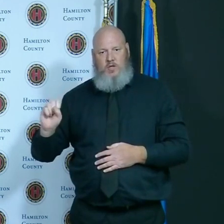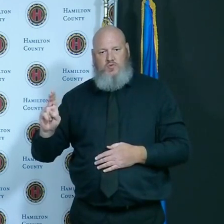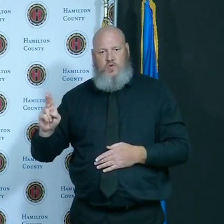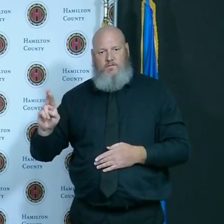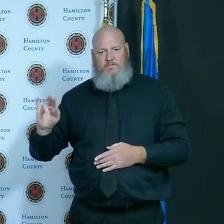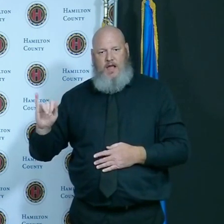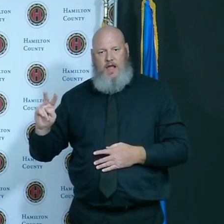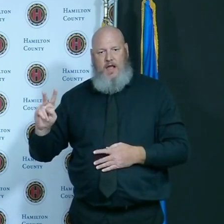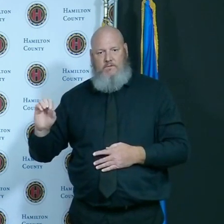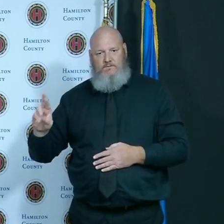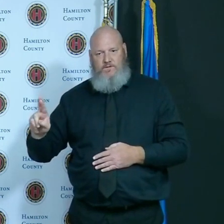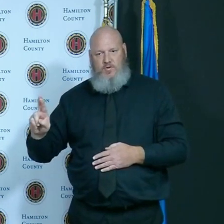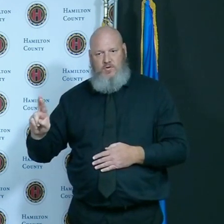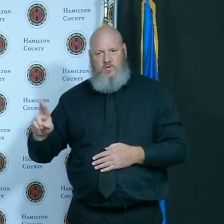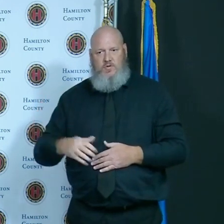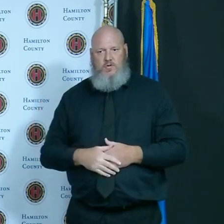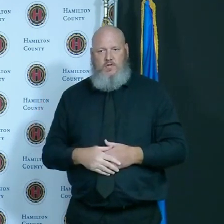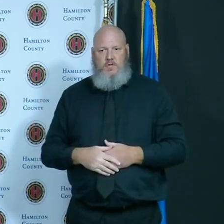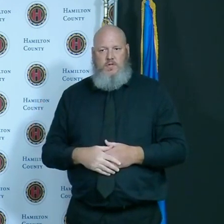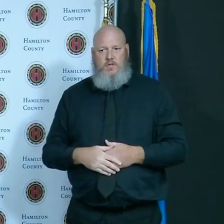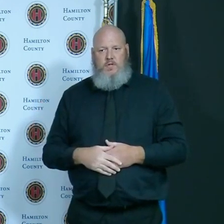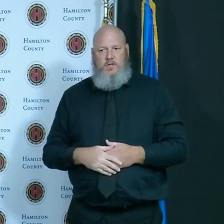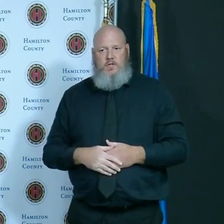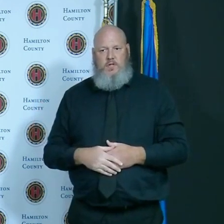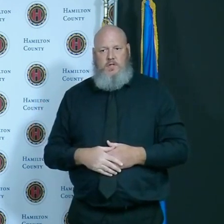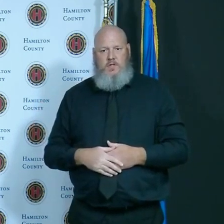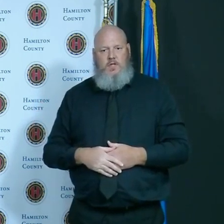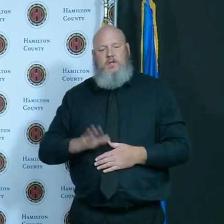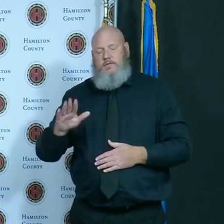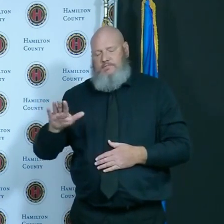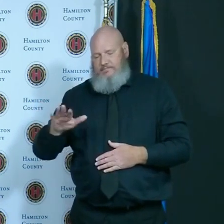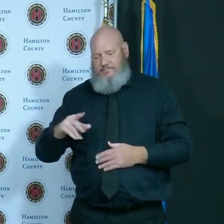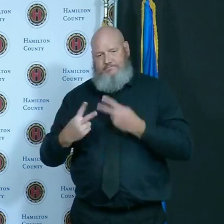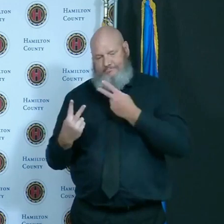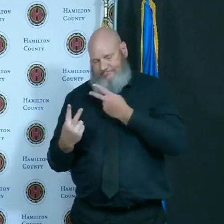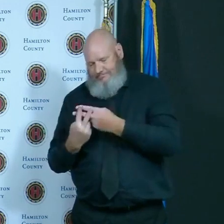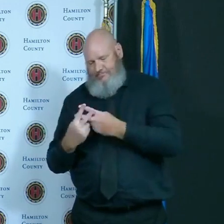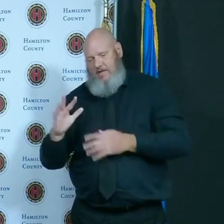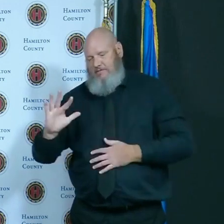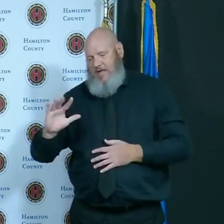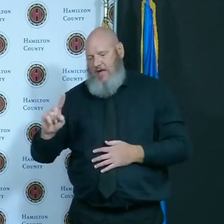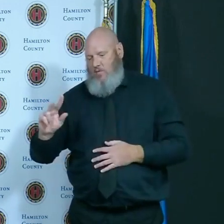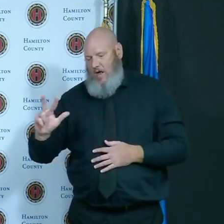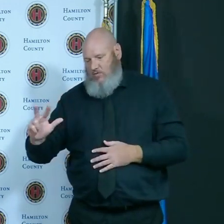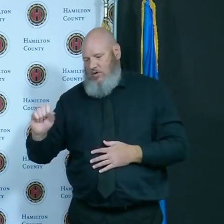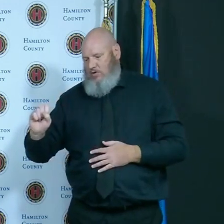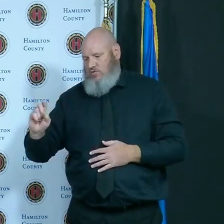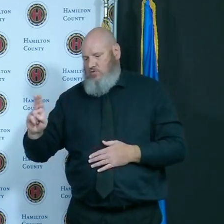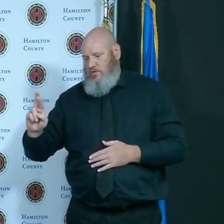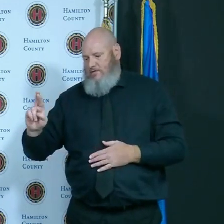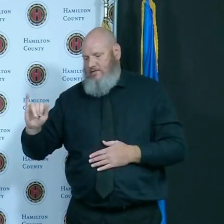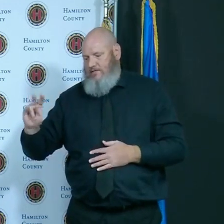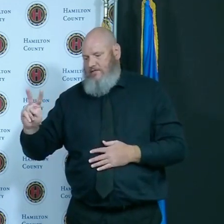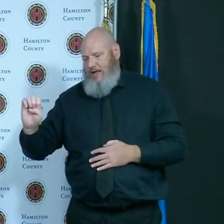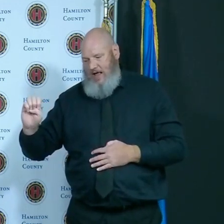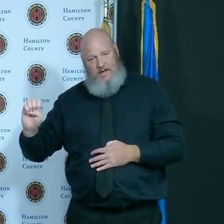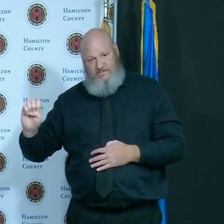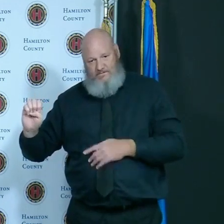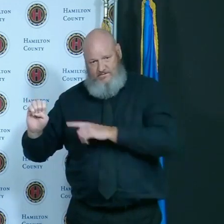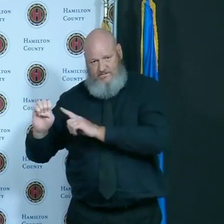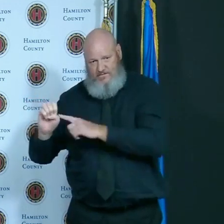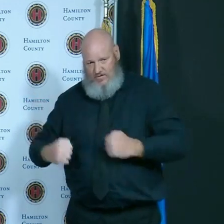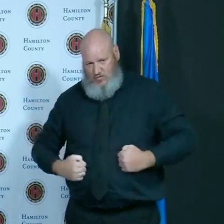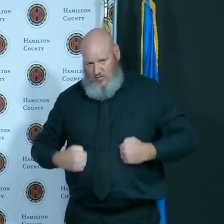council, where my office will provide you the ability to meet virtually, communicate with one another,